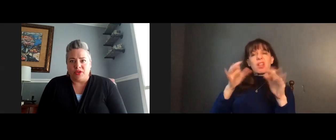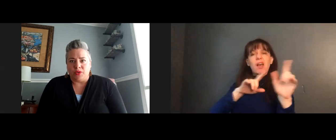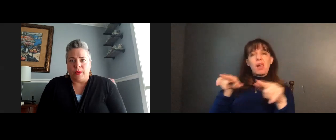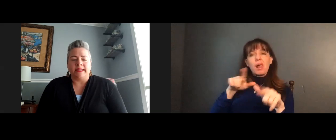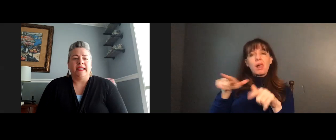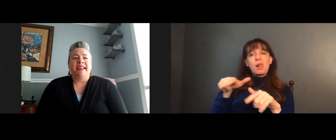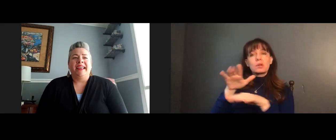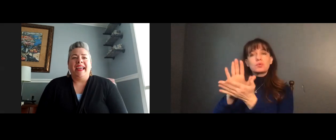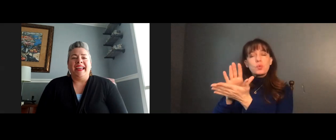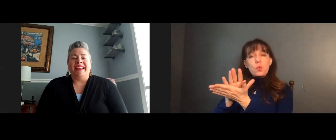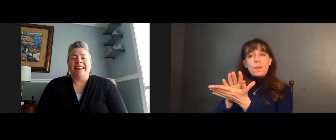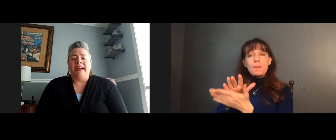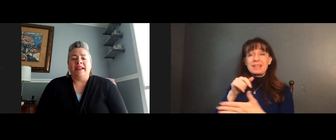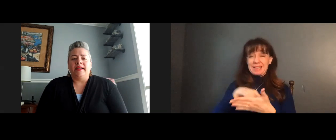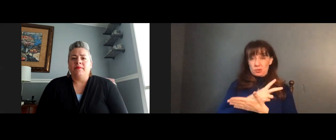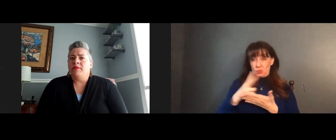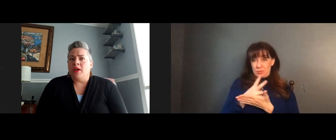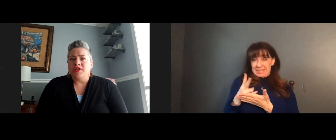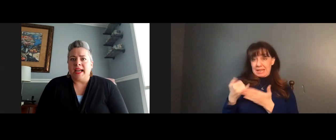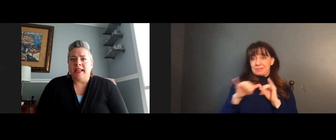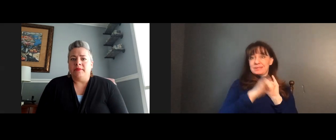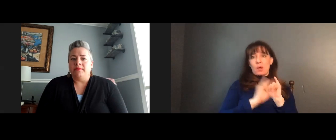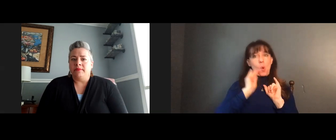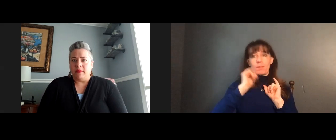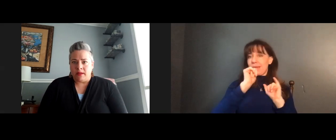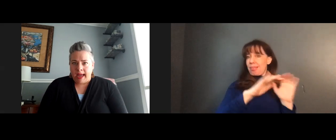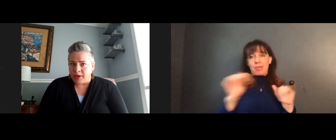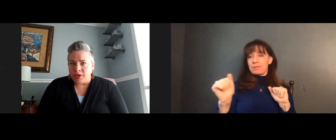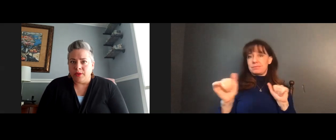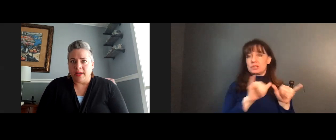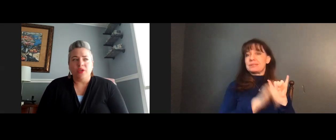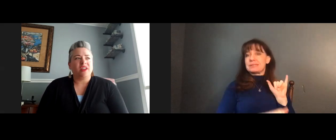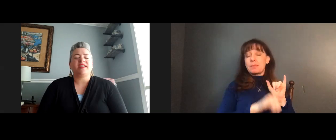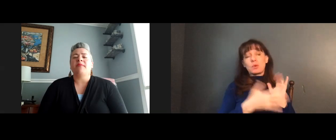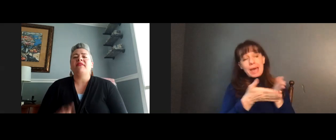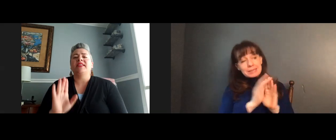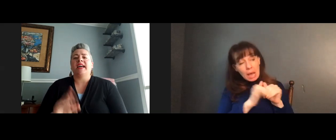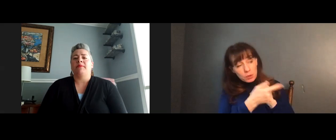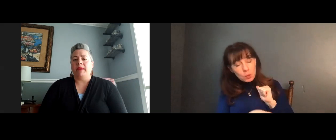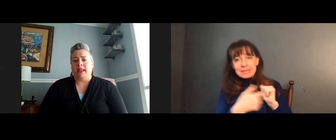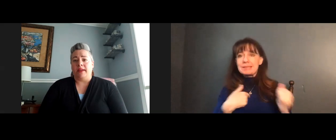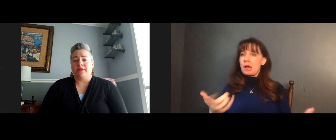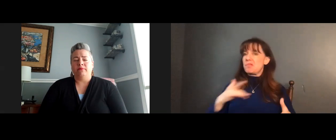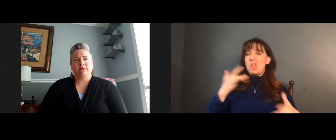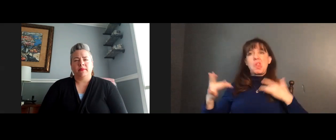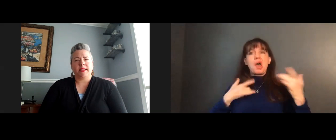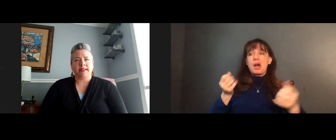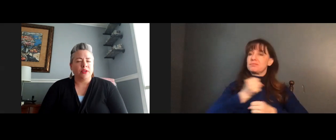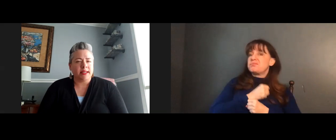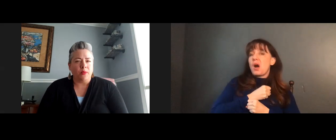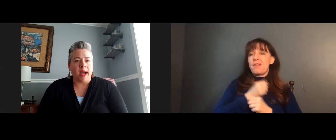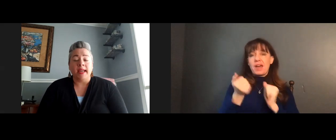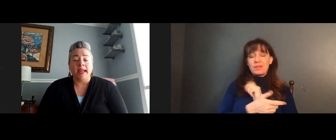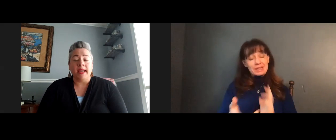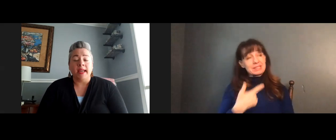left the house in two weeks and uh you know i just kind of how you doing how you doing he goes i'm having the time of my life it's like